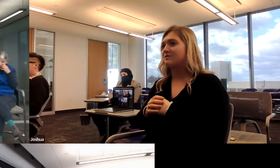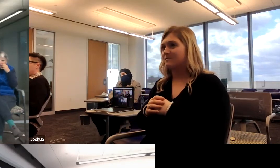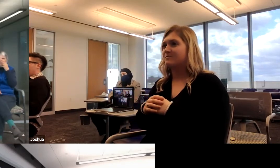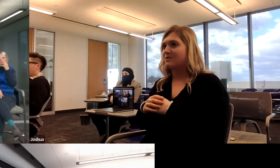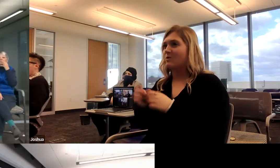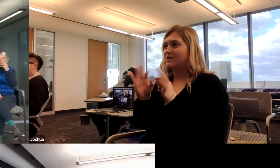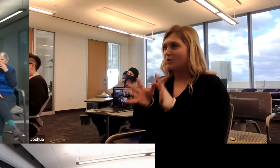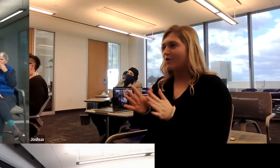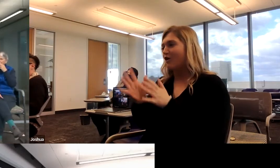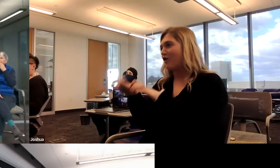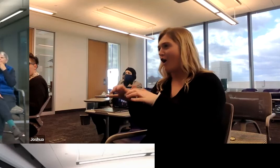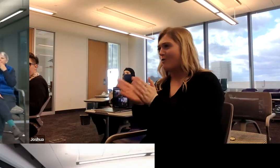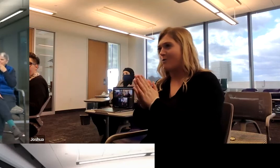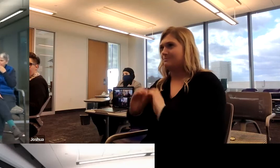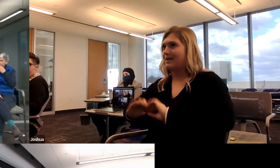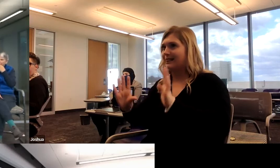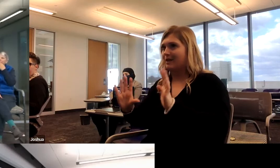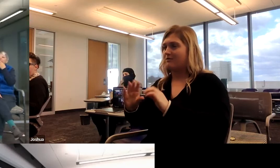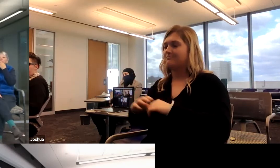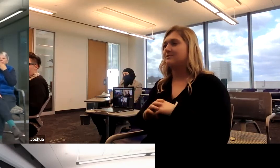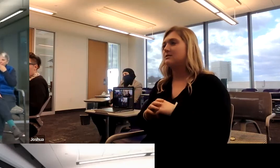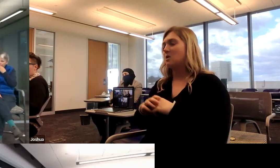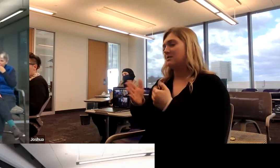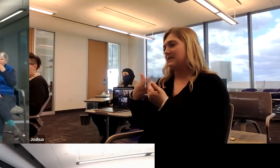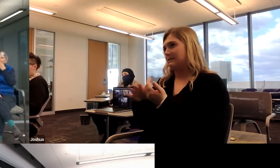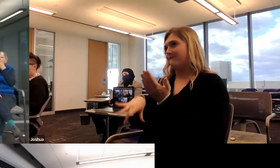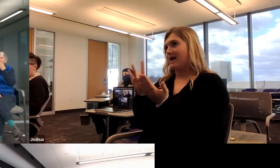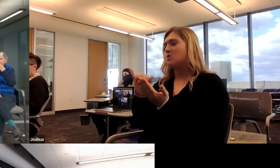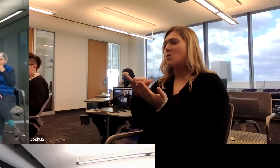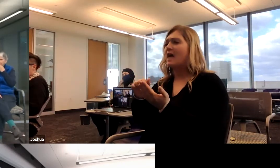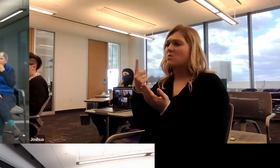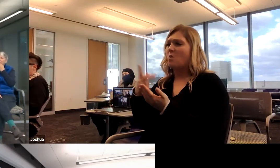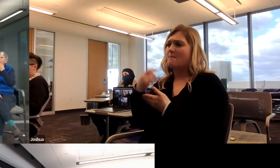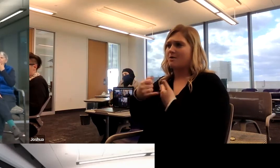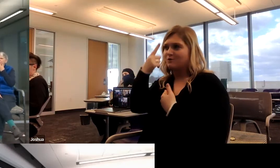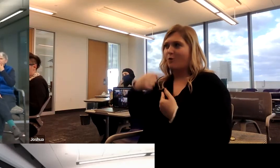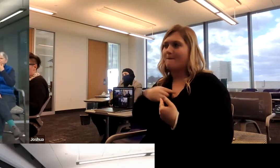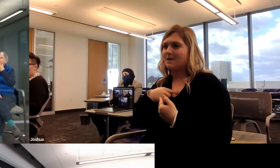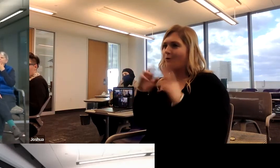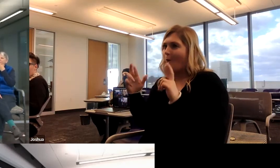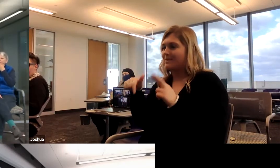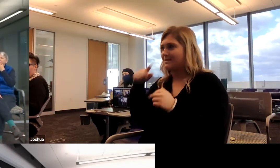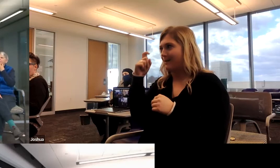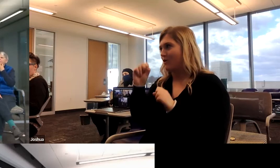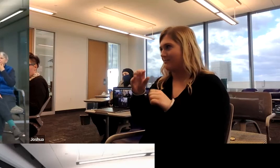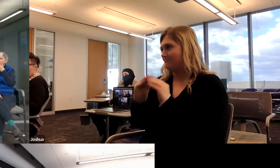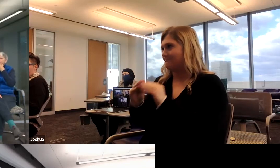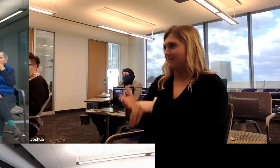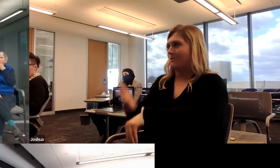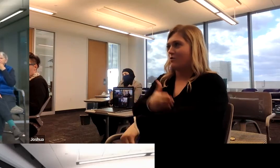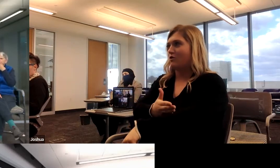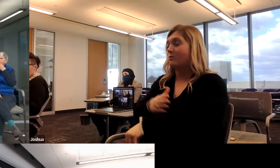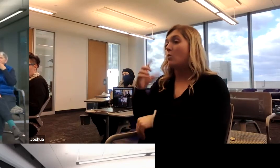interpreter and cart request. So that's going to be a project of mine, hopefully over the summer, with